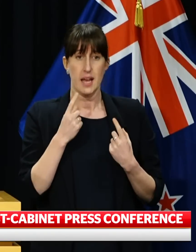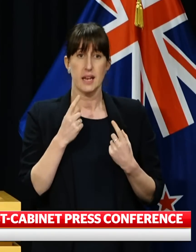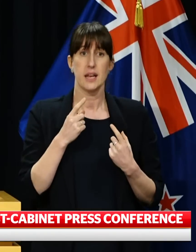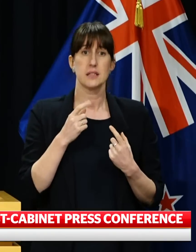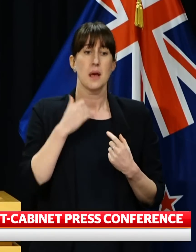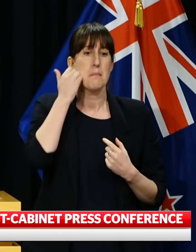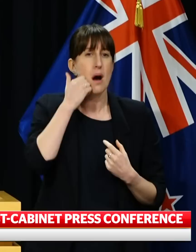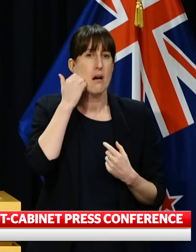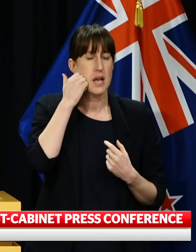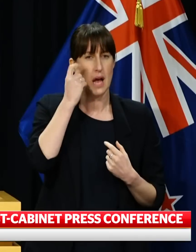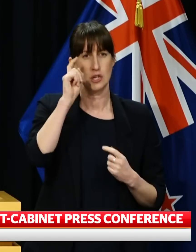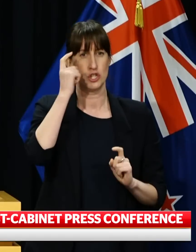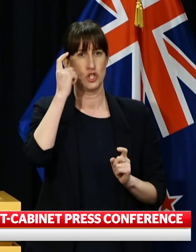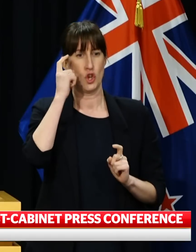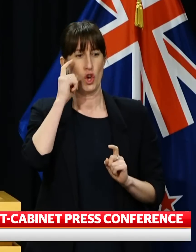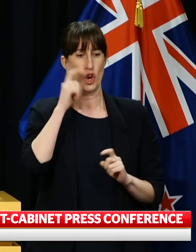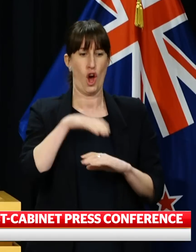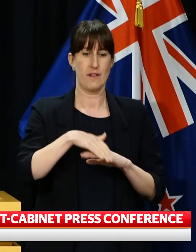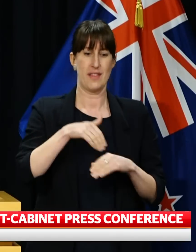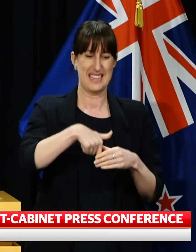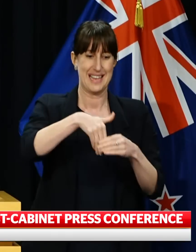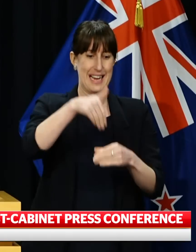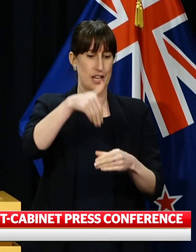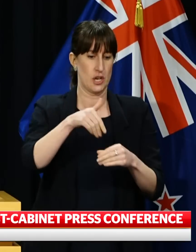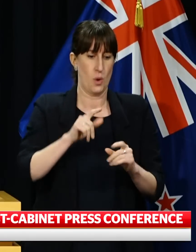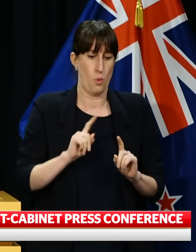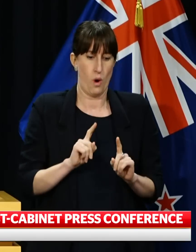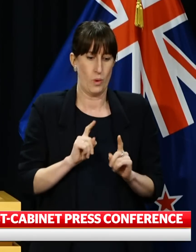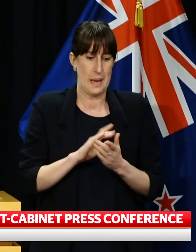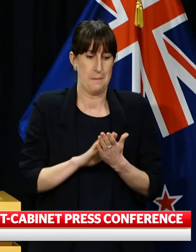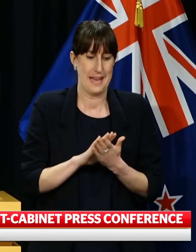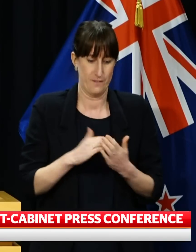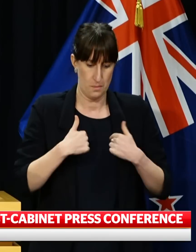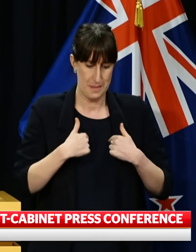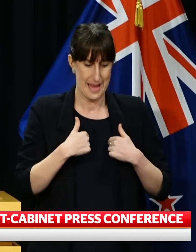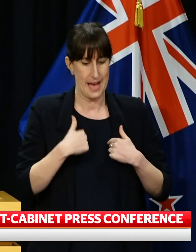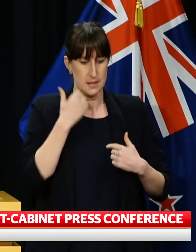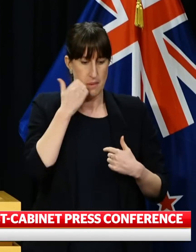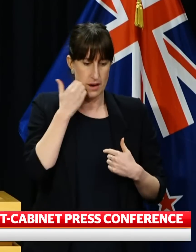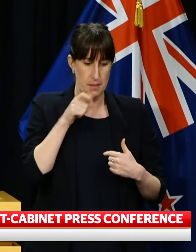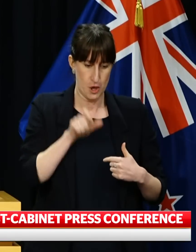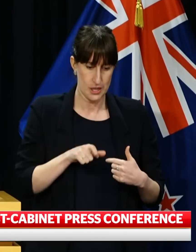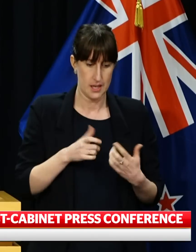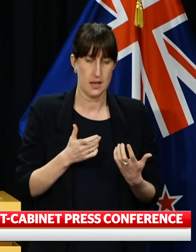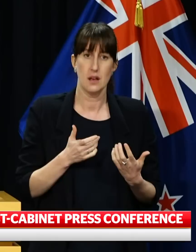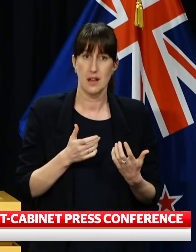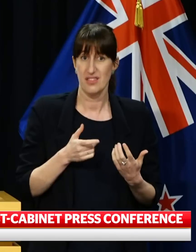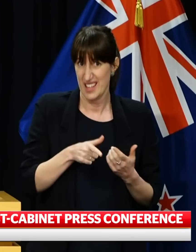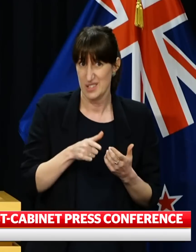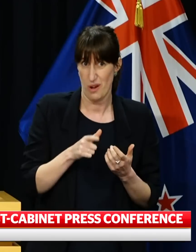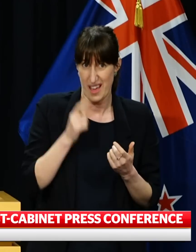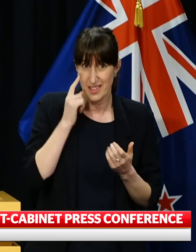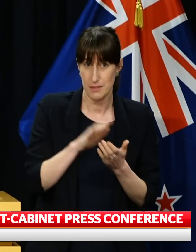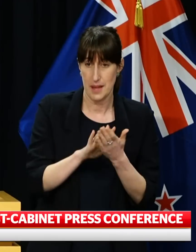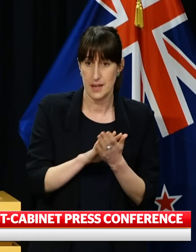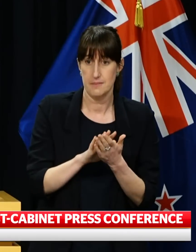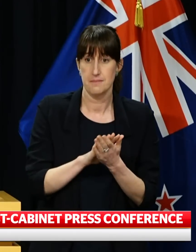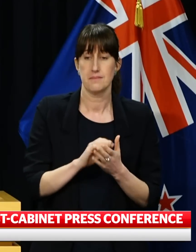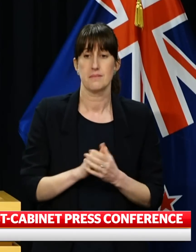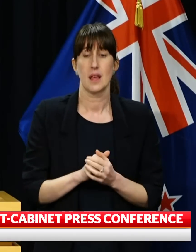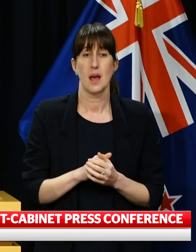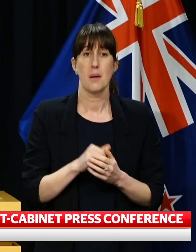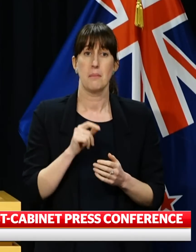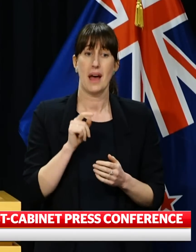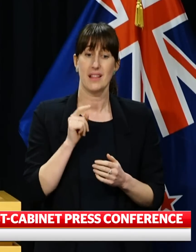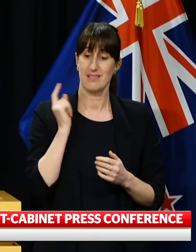Māori. I think they should speak on their own behalf, but I certainly took away a number of messages from Tūranga Waiwai in the